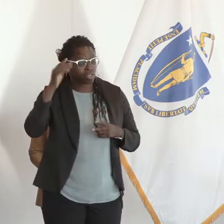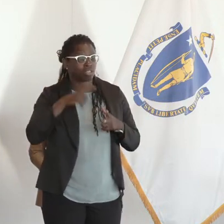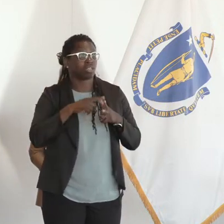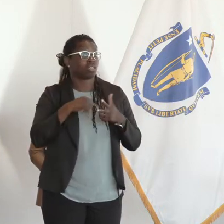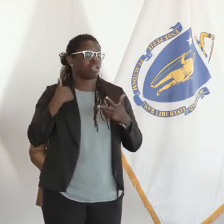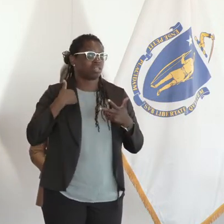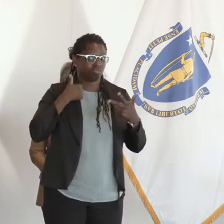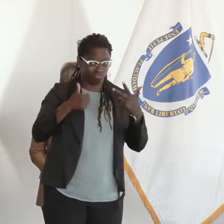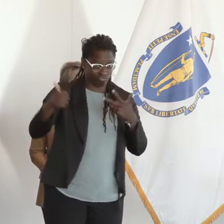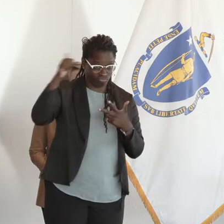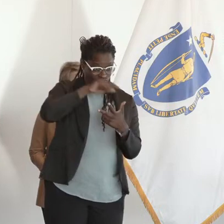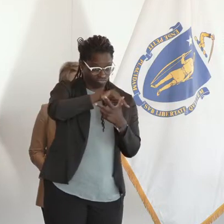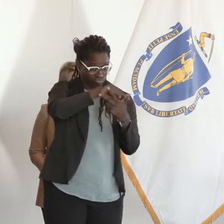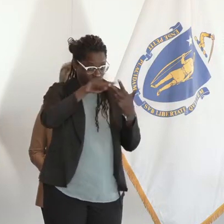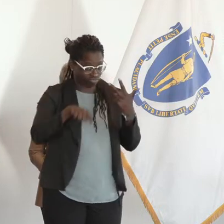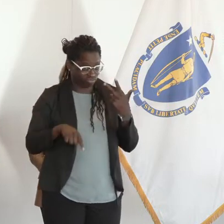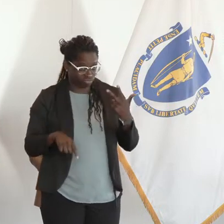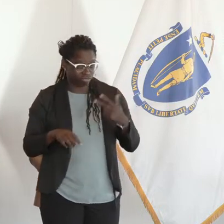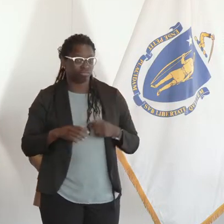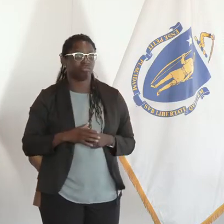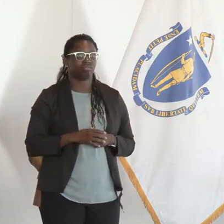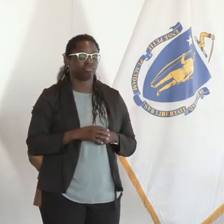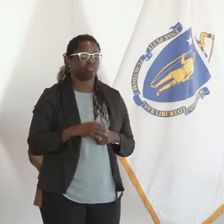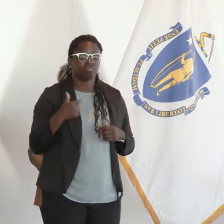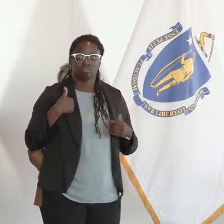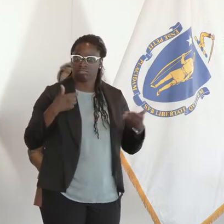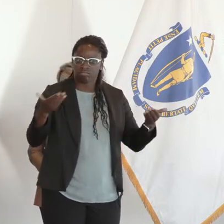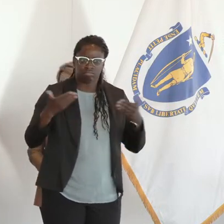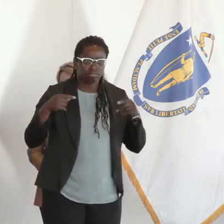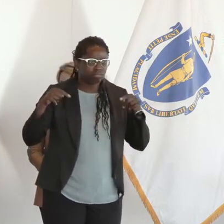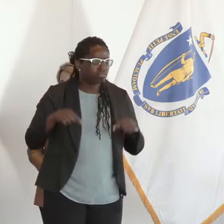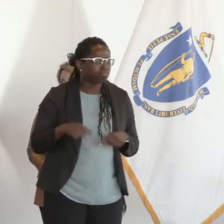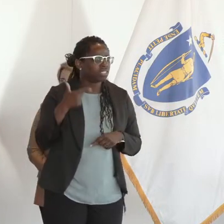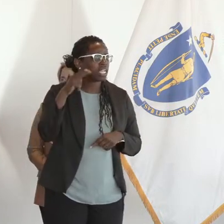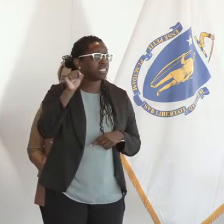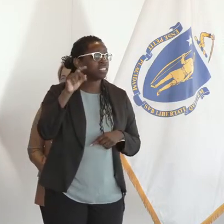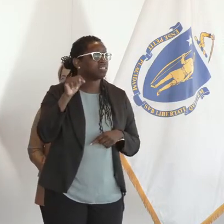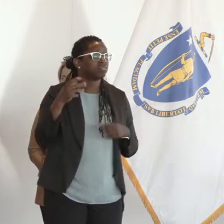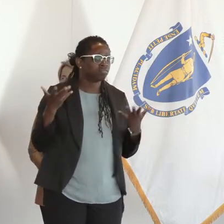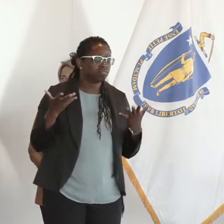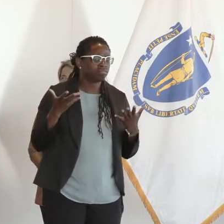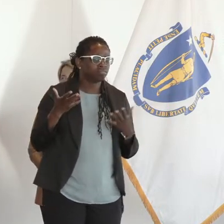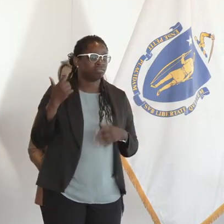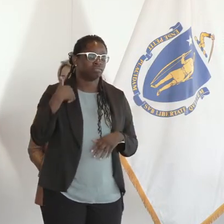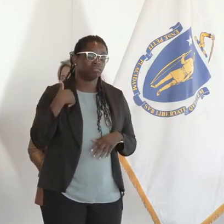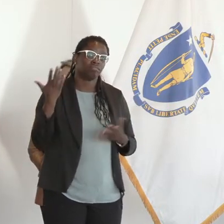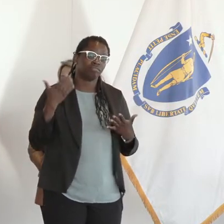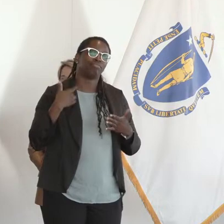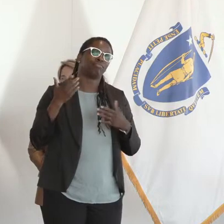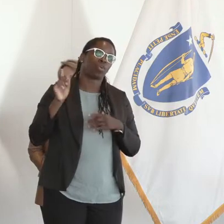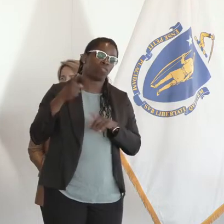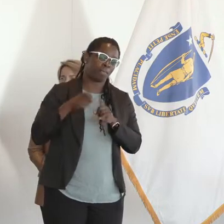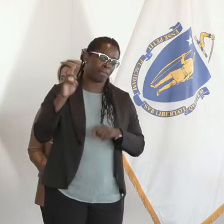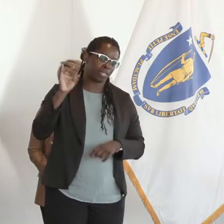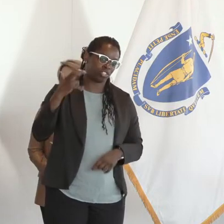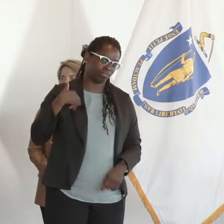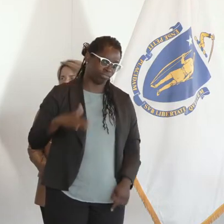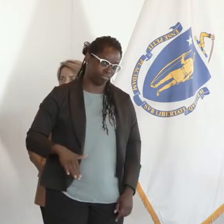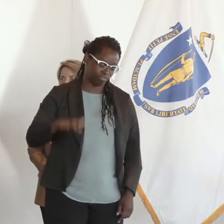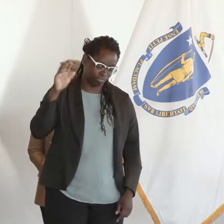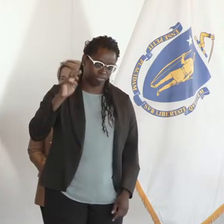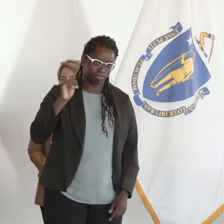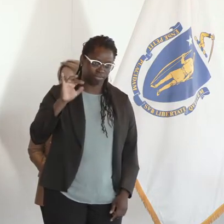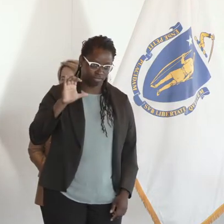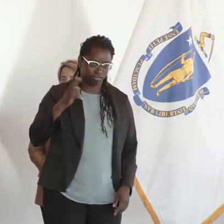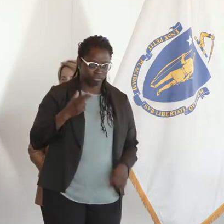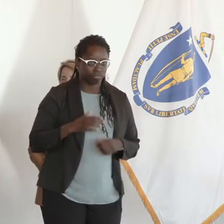while I was born in Michigan and spent early years there, I have had the privilege to actually be educated in